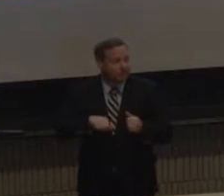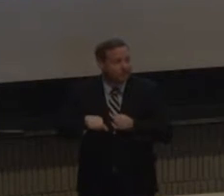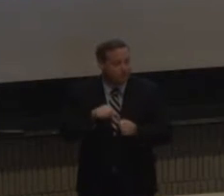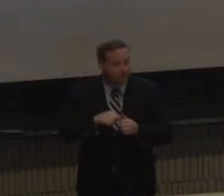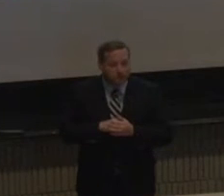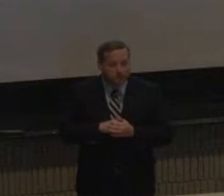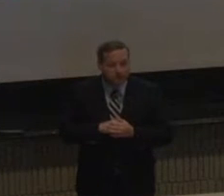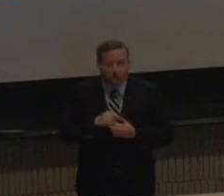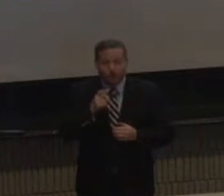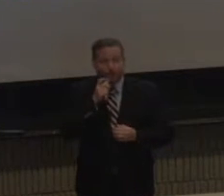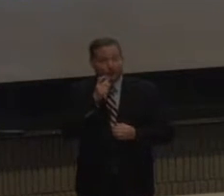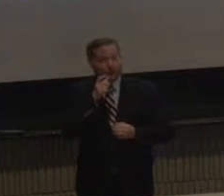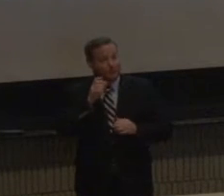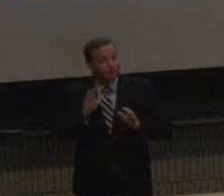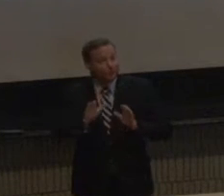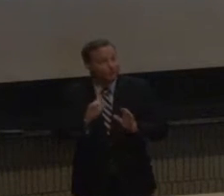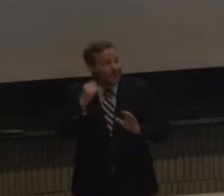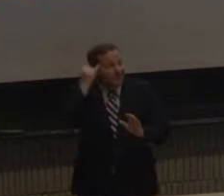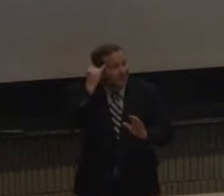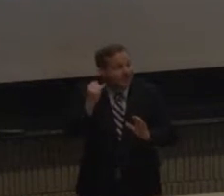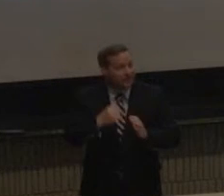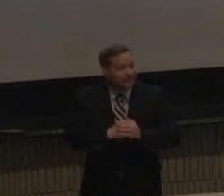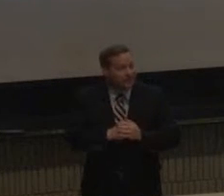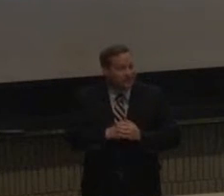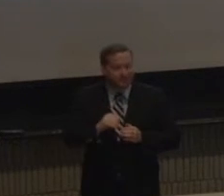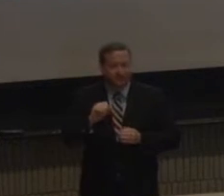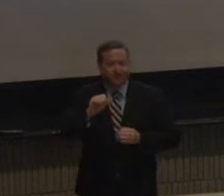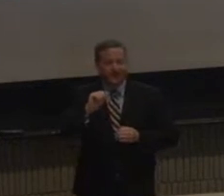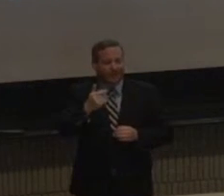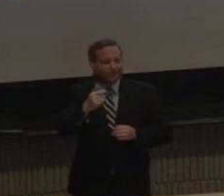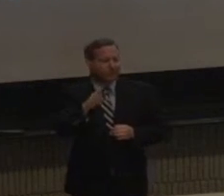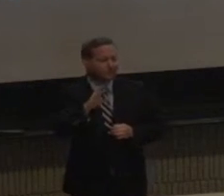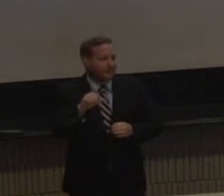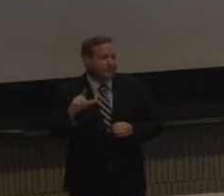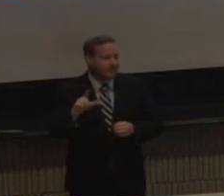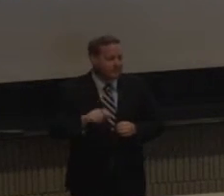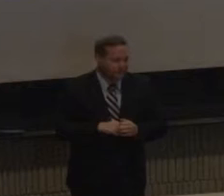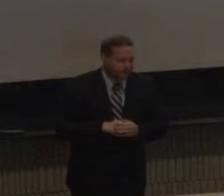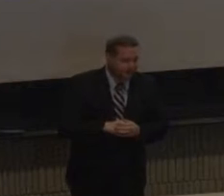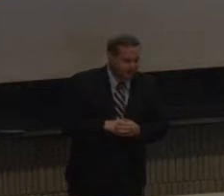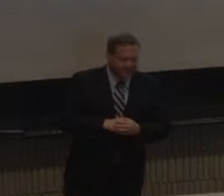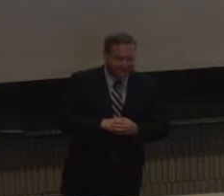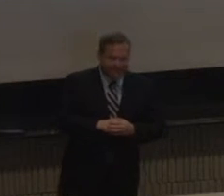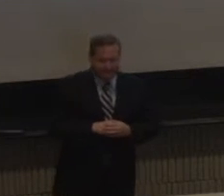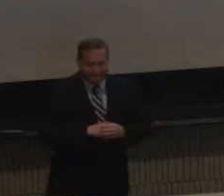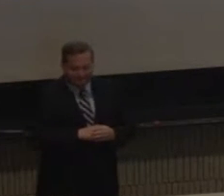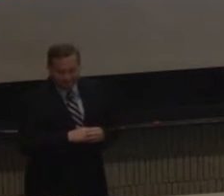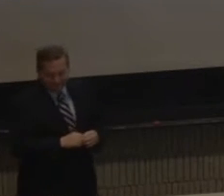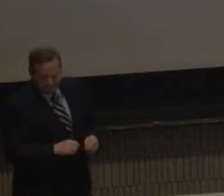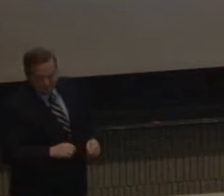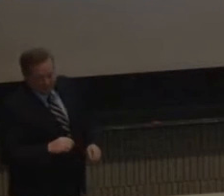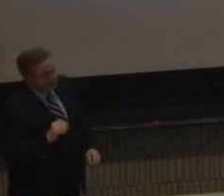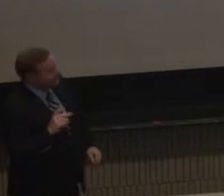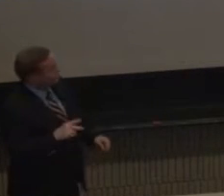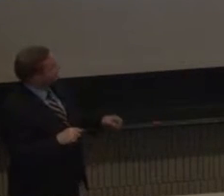to disallow deaf people to marry one another. And you know who was behind that? Alexander Graham Bell.